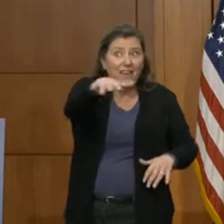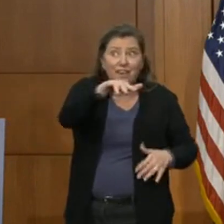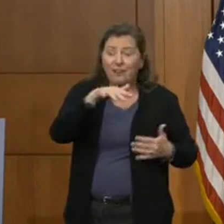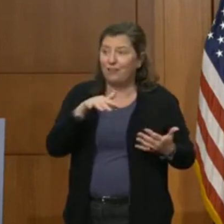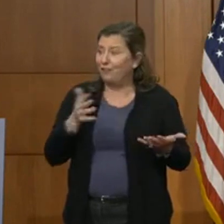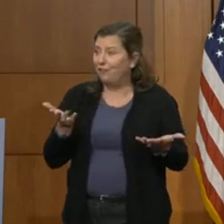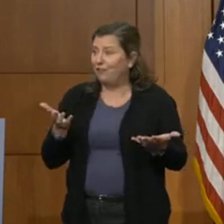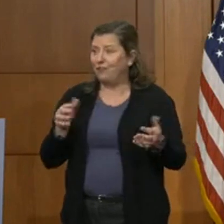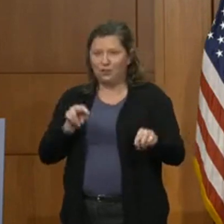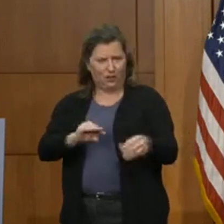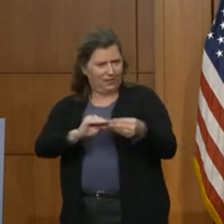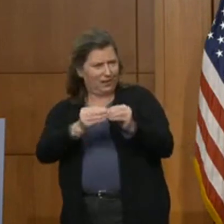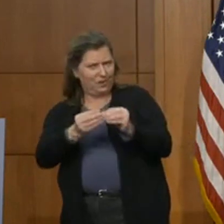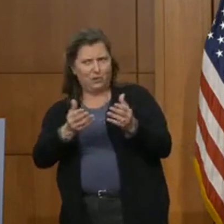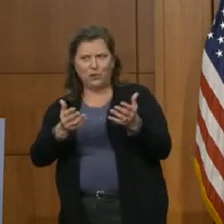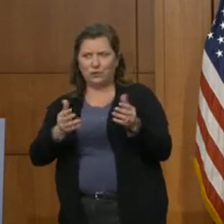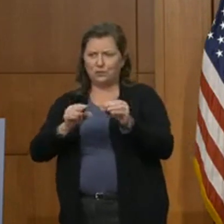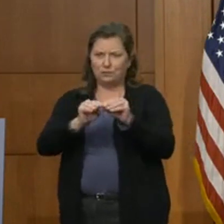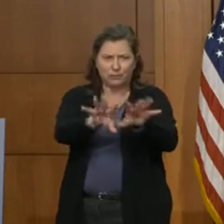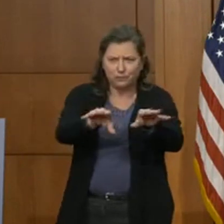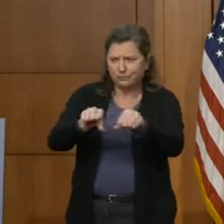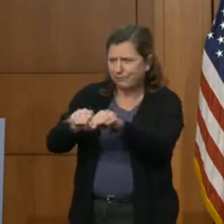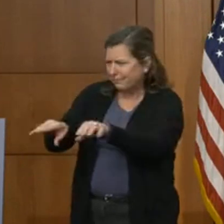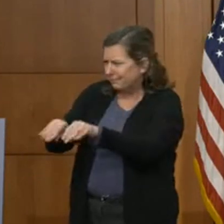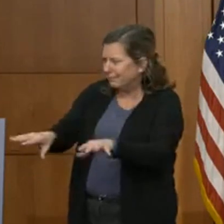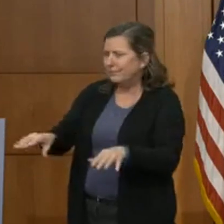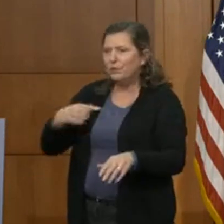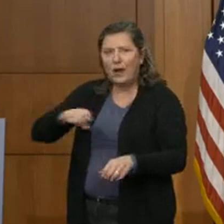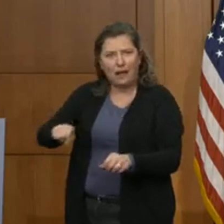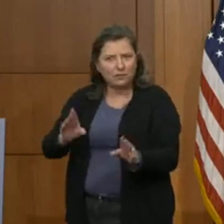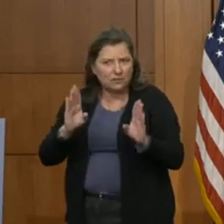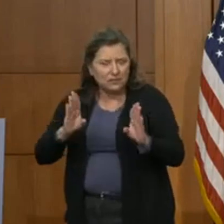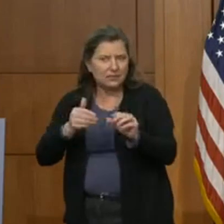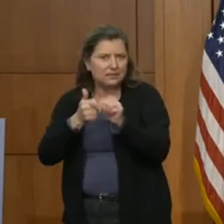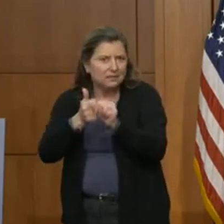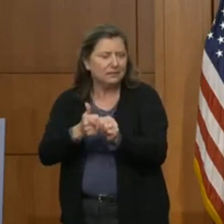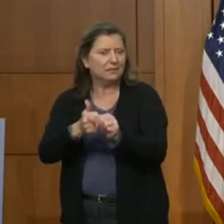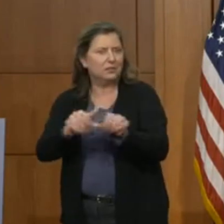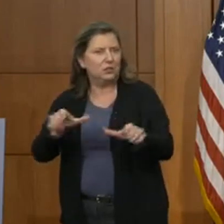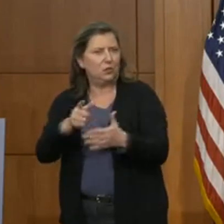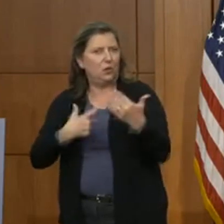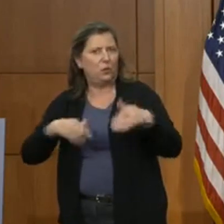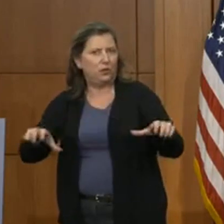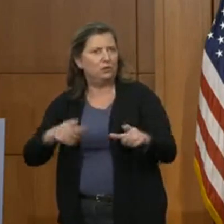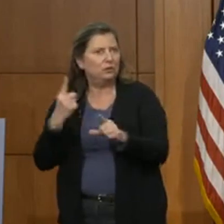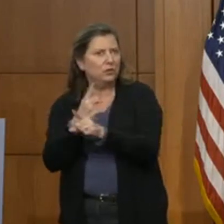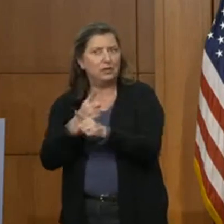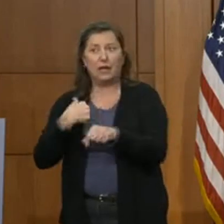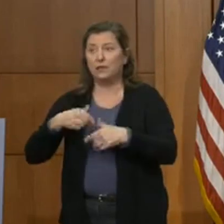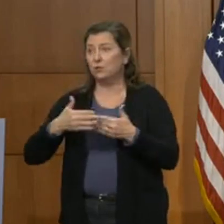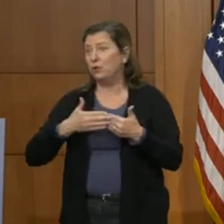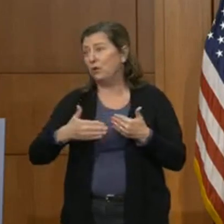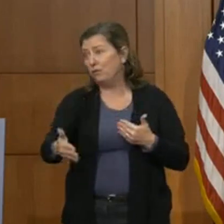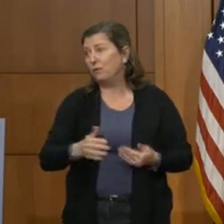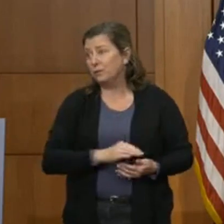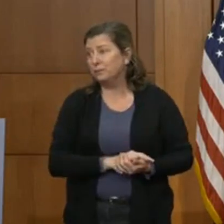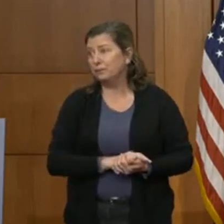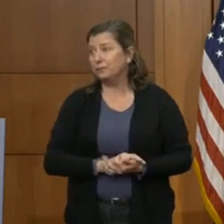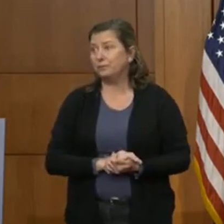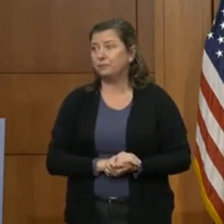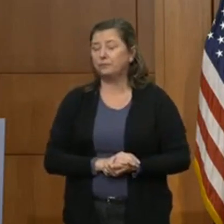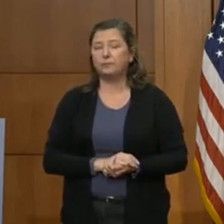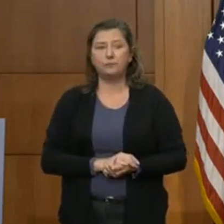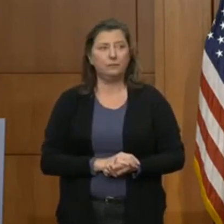at the numbers. Look at these outbreaks. So we've got to be vigilant and continue to do what we're doing as we move forward.